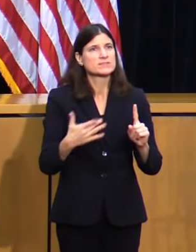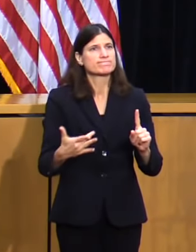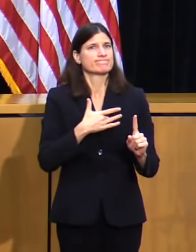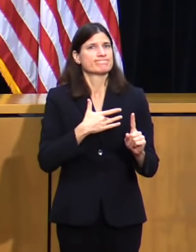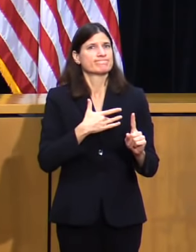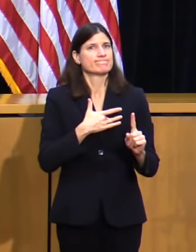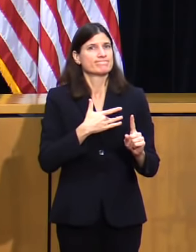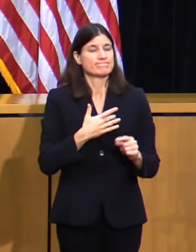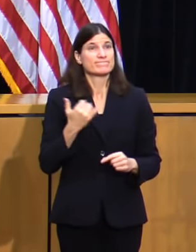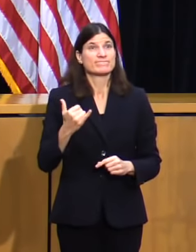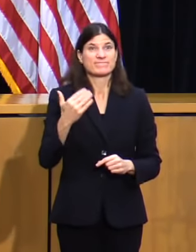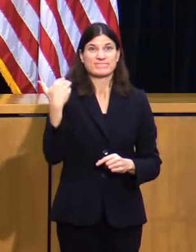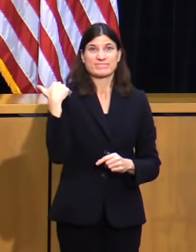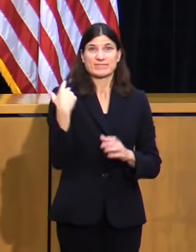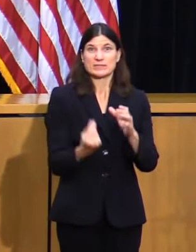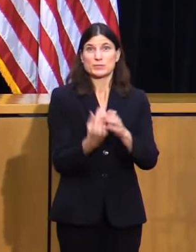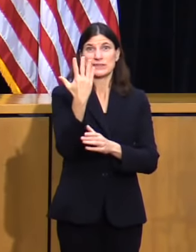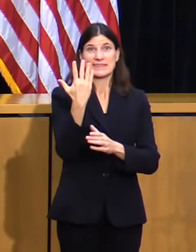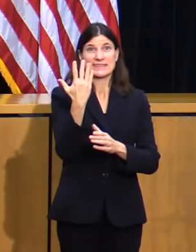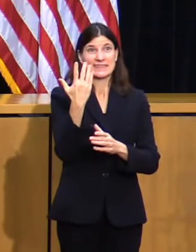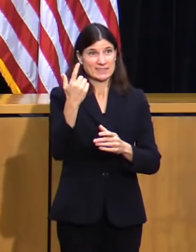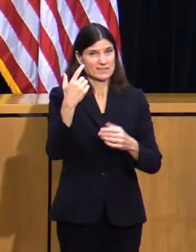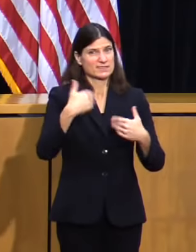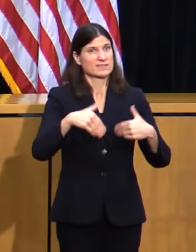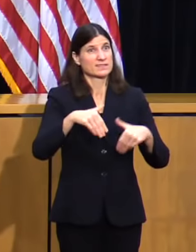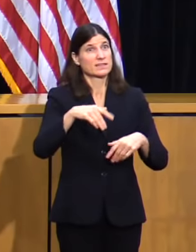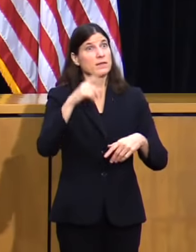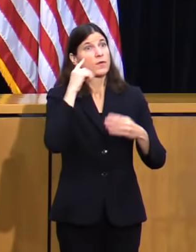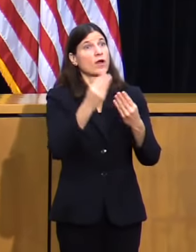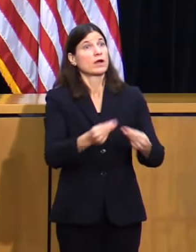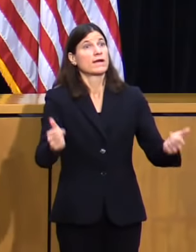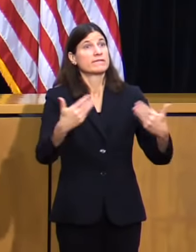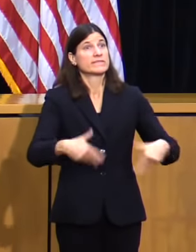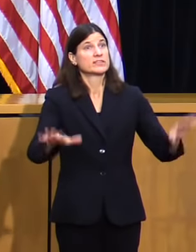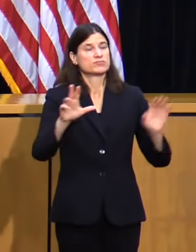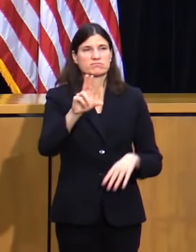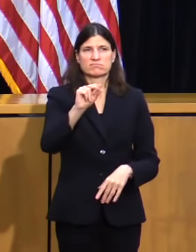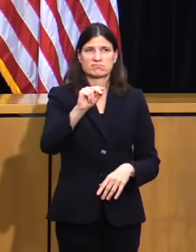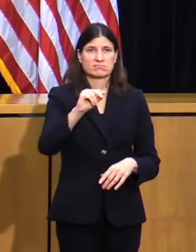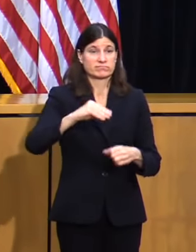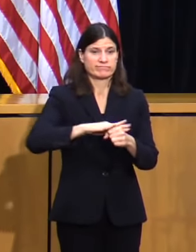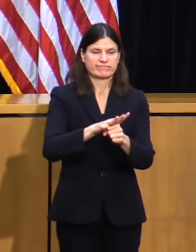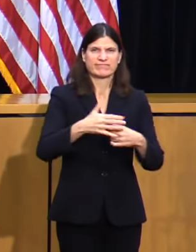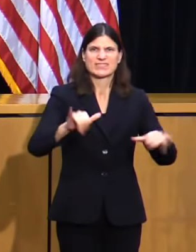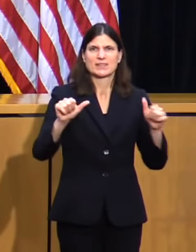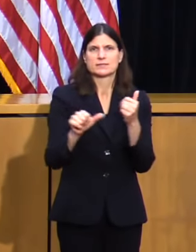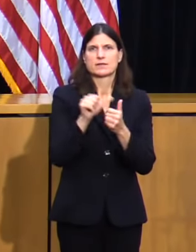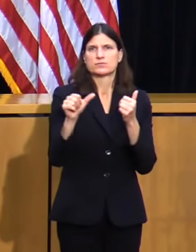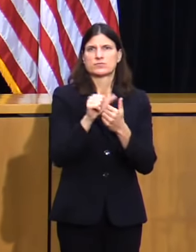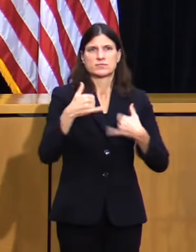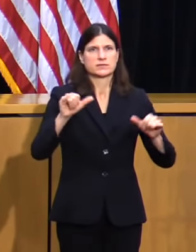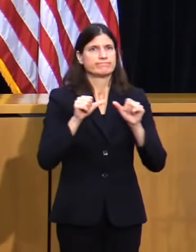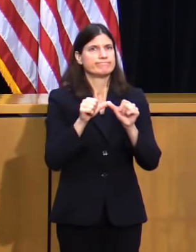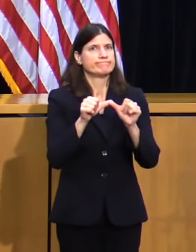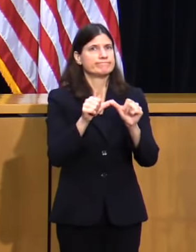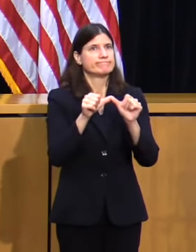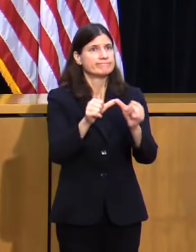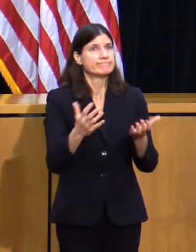virus. We get the fact that for many people it can be mild or even invisible, which is one of the things that makes it